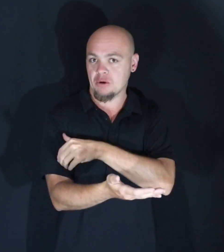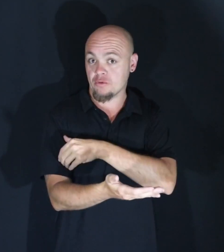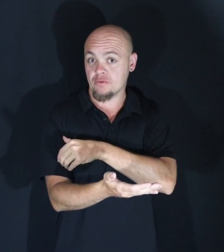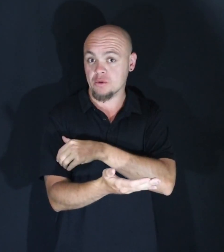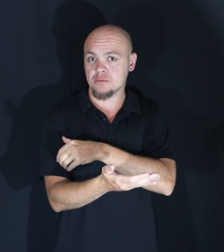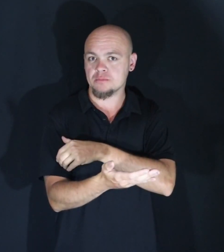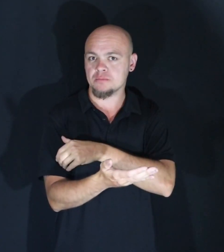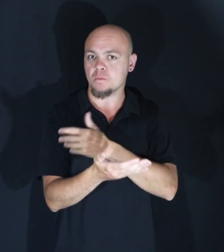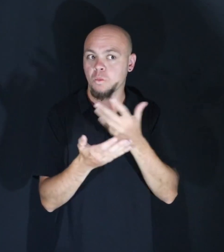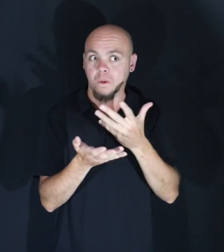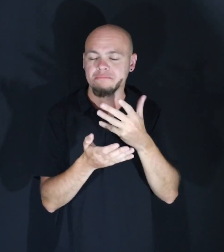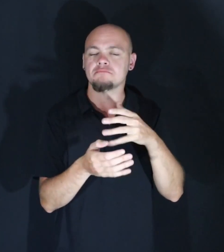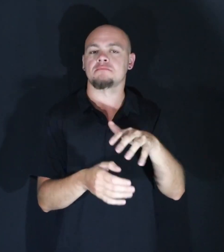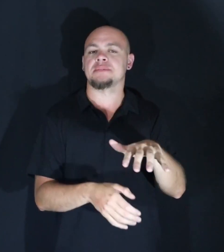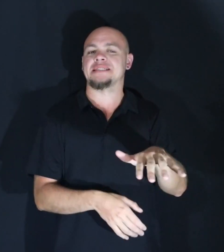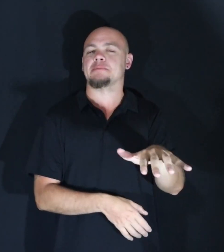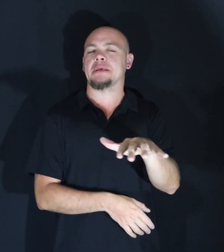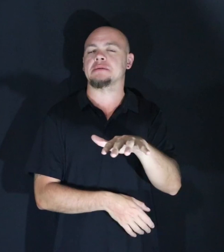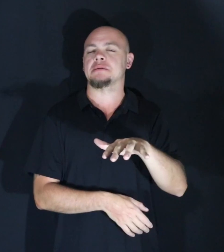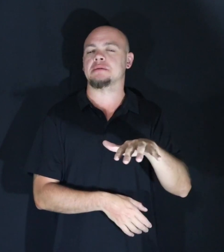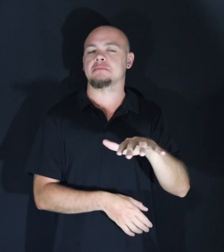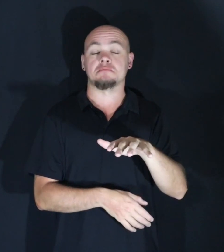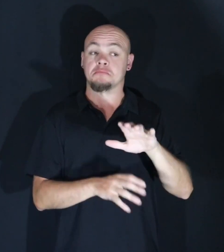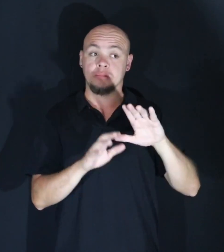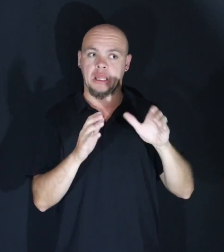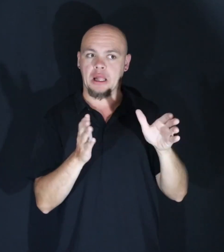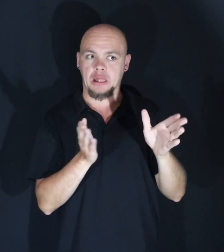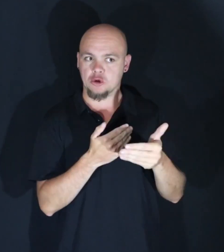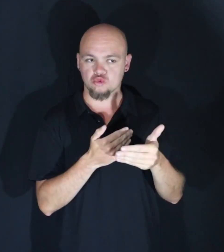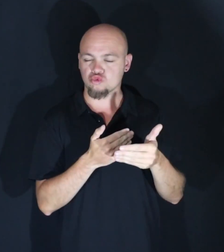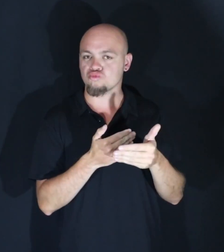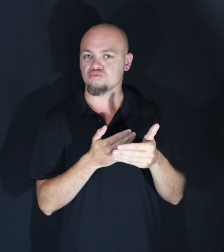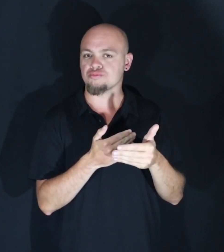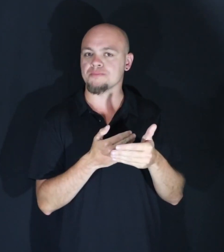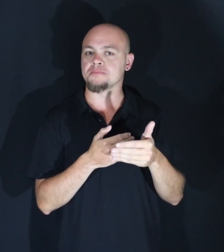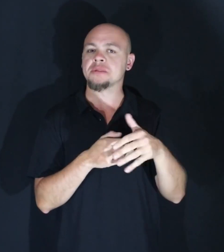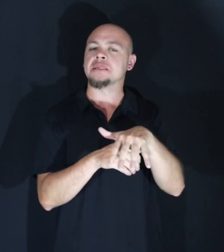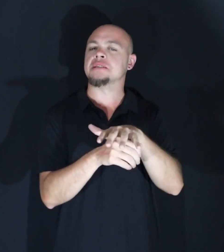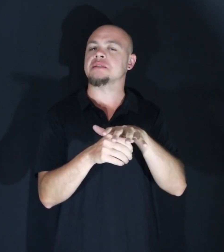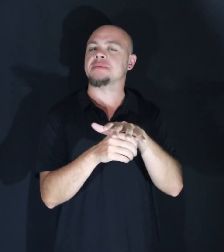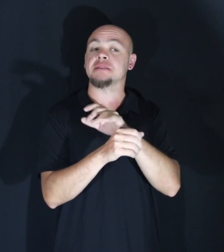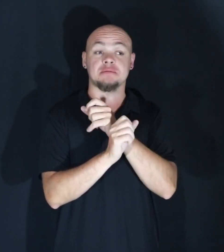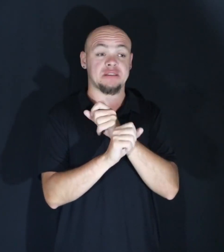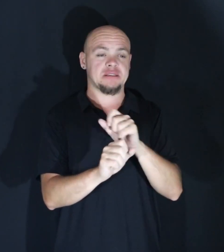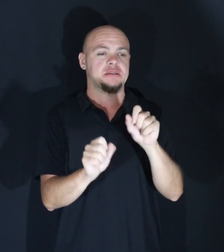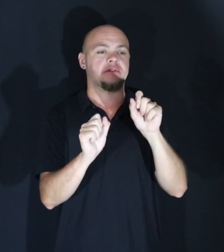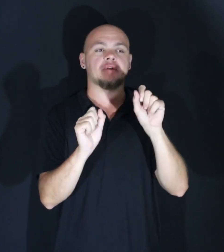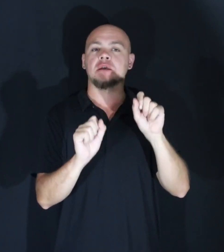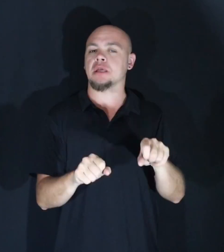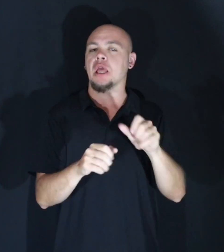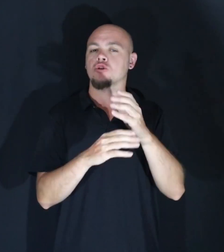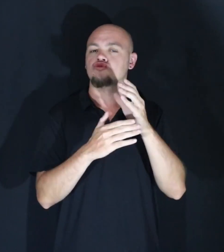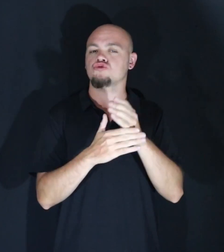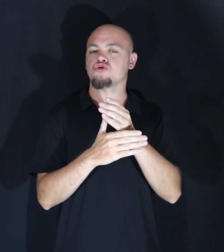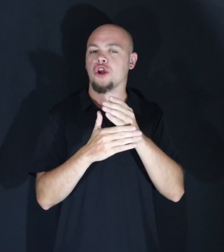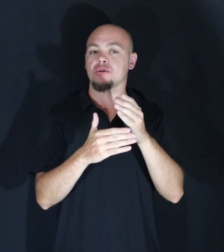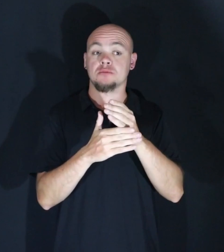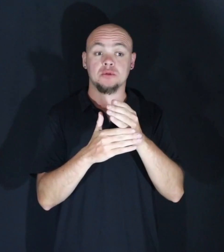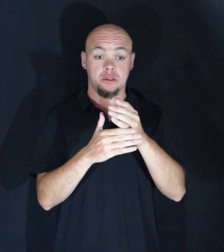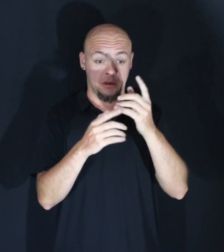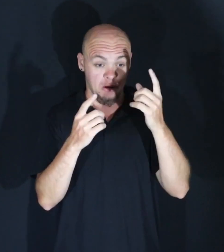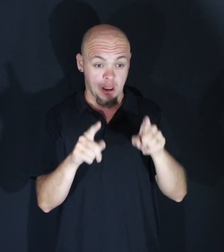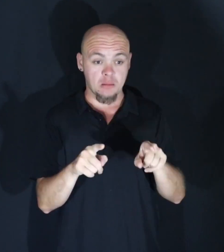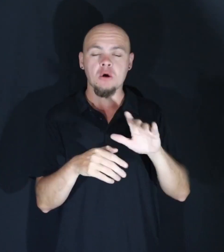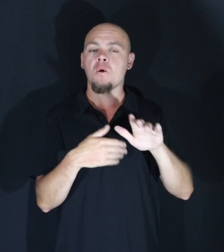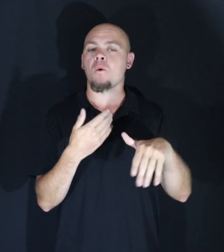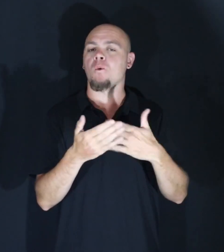space. It wasn't a classroom, but a safe space to share. And in that sharing, we all